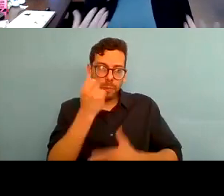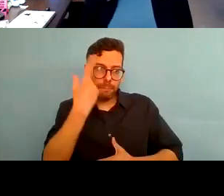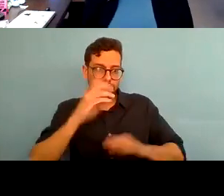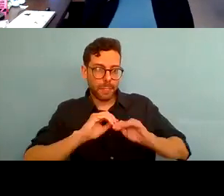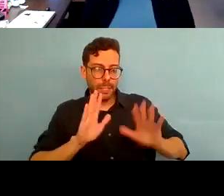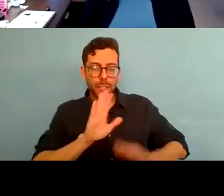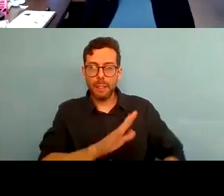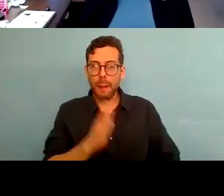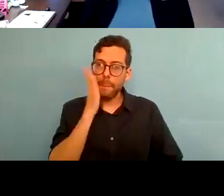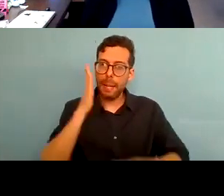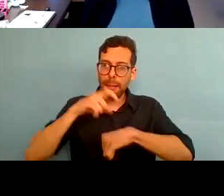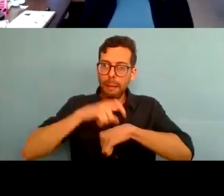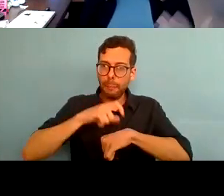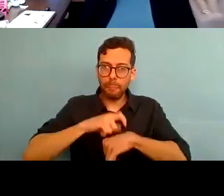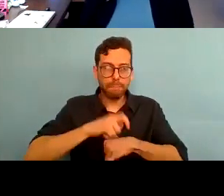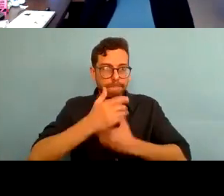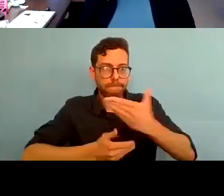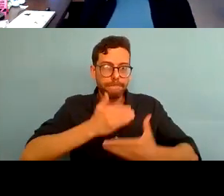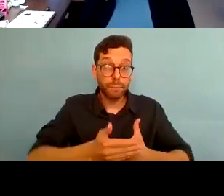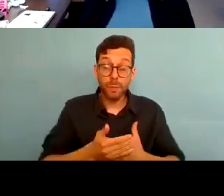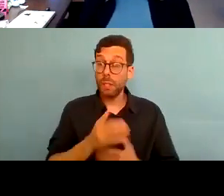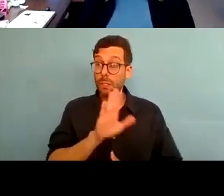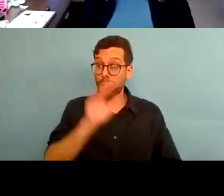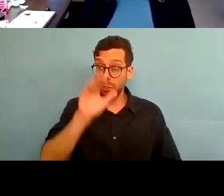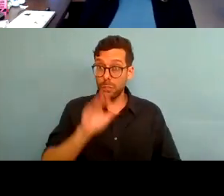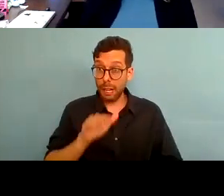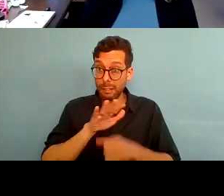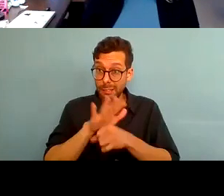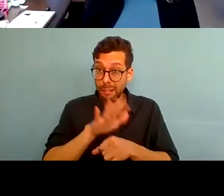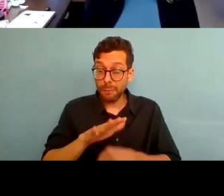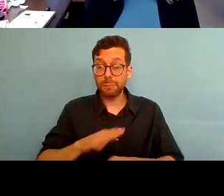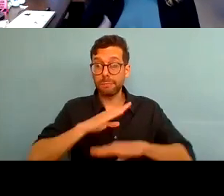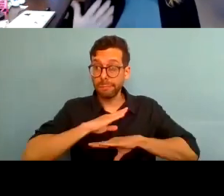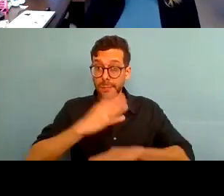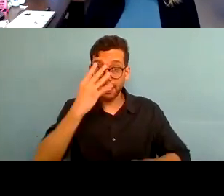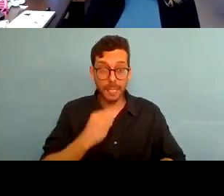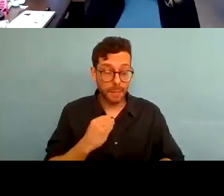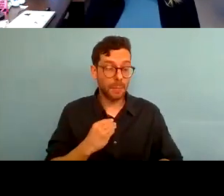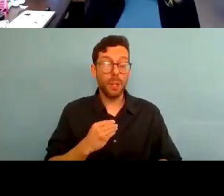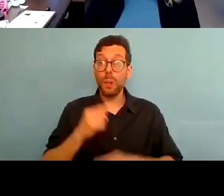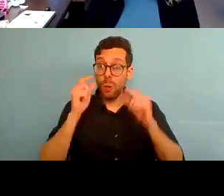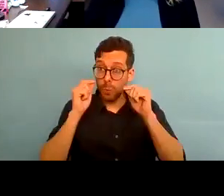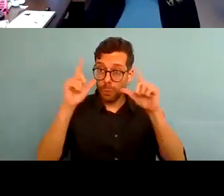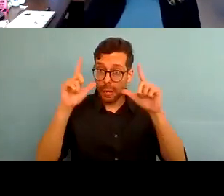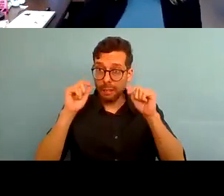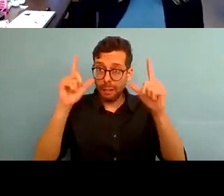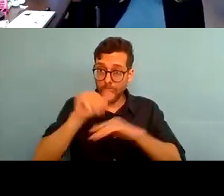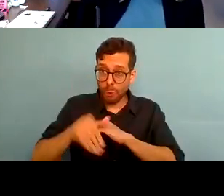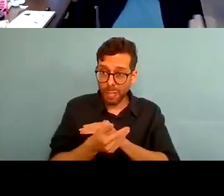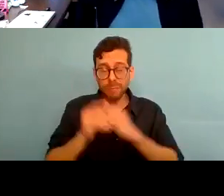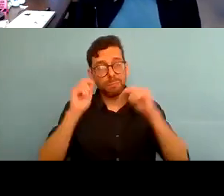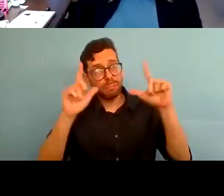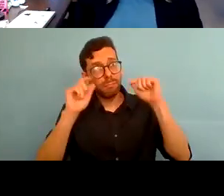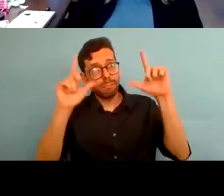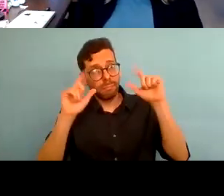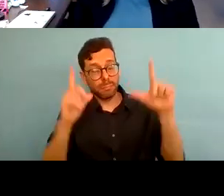Do you think your child gets enough sleep? Does your child wake during the night? And if so, how many times? Another really good one, right? Because if you are just like,